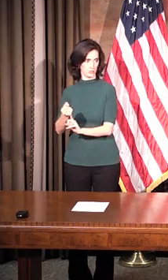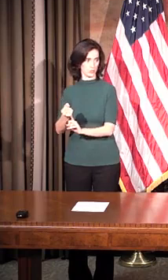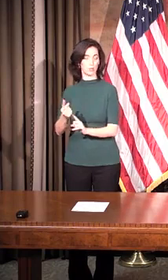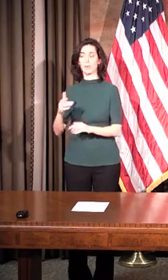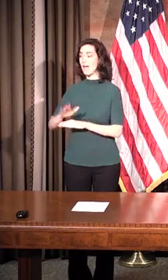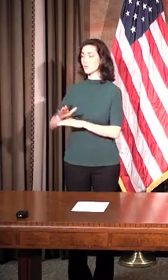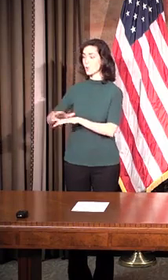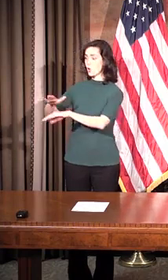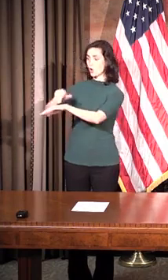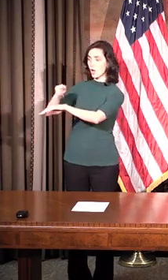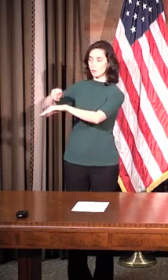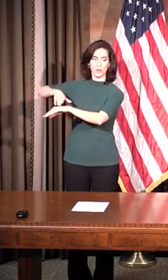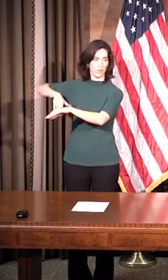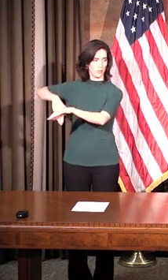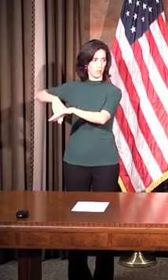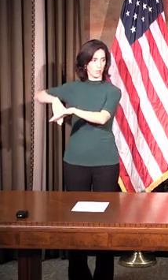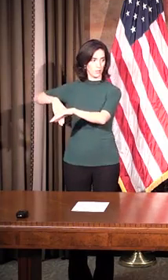this afternoon,